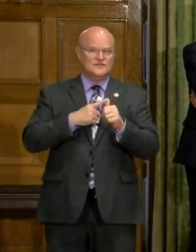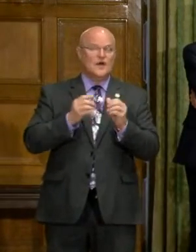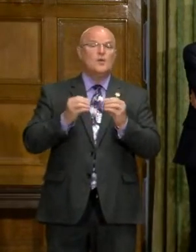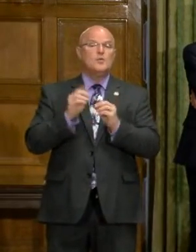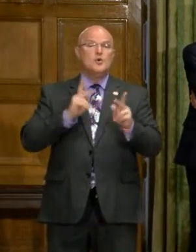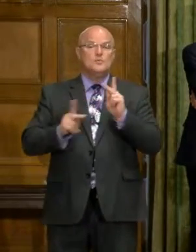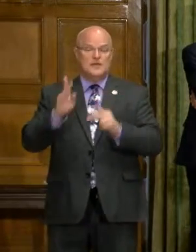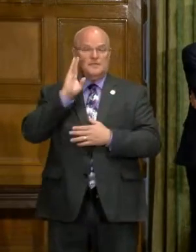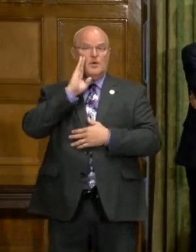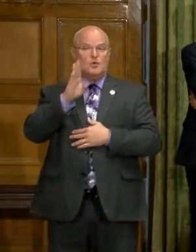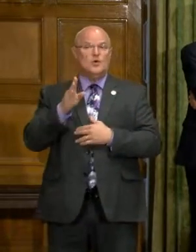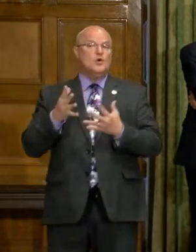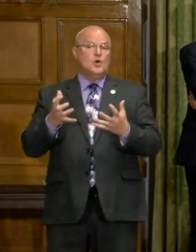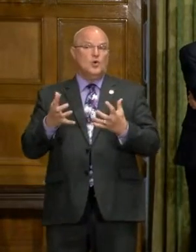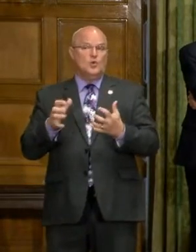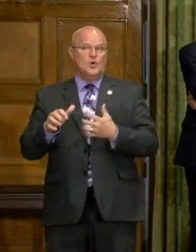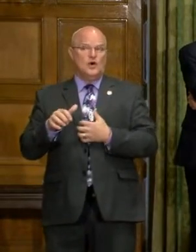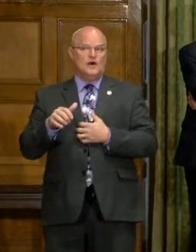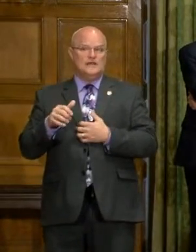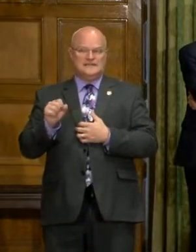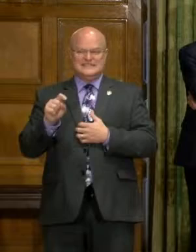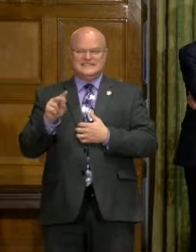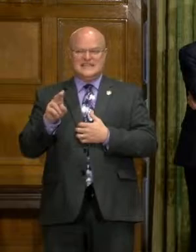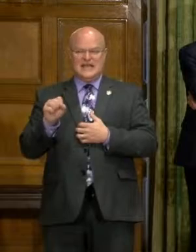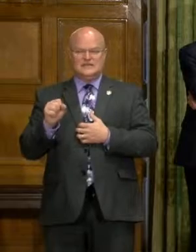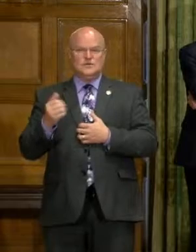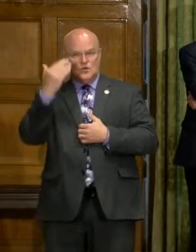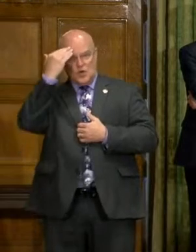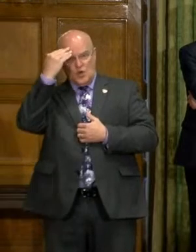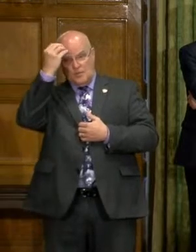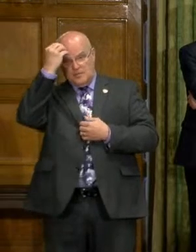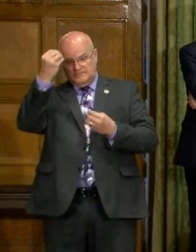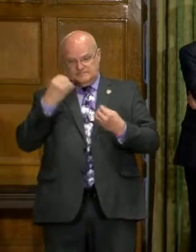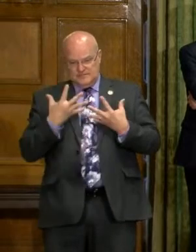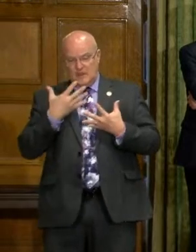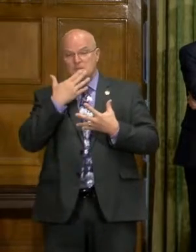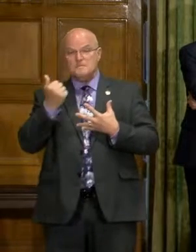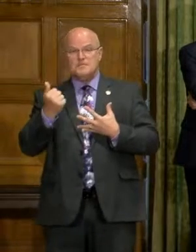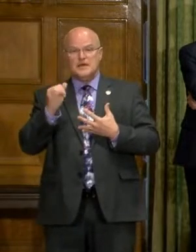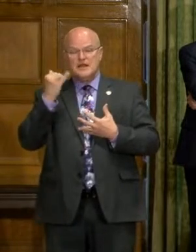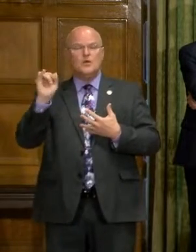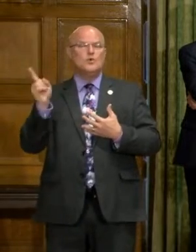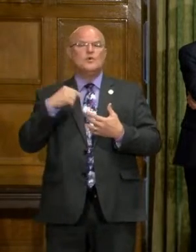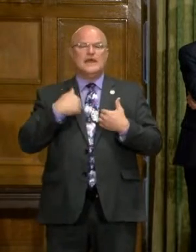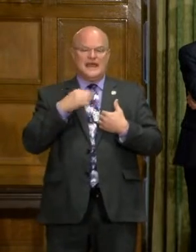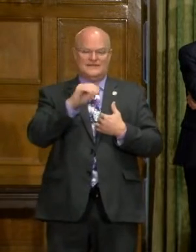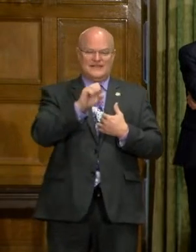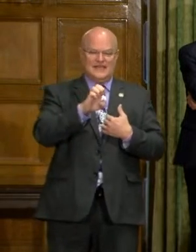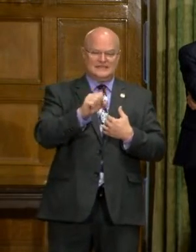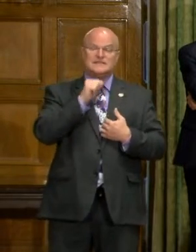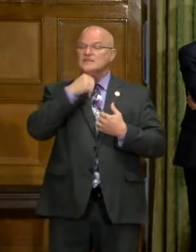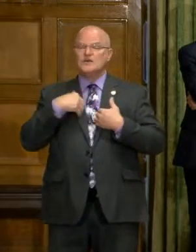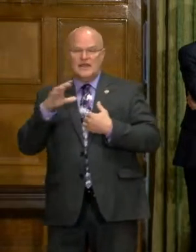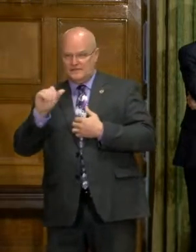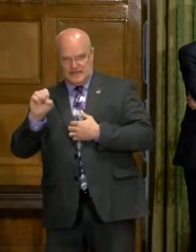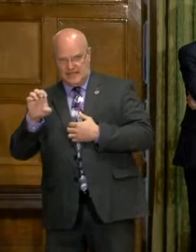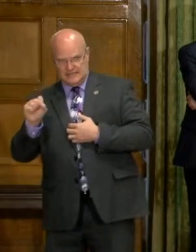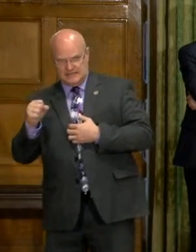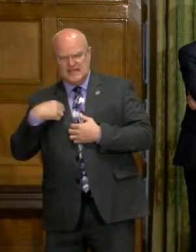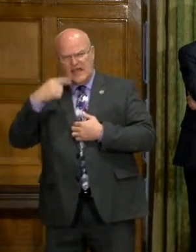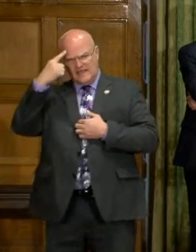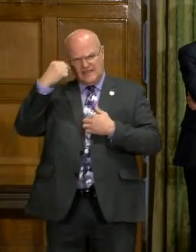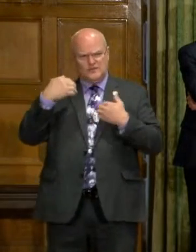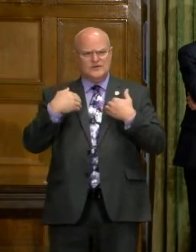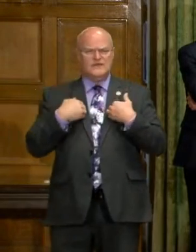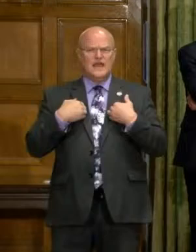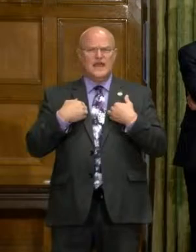all, more people who want to know their status will know their status, but will give us a better idea of where we have cases, where we don't have cases. I think we've